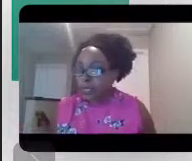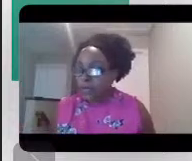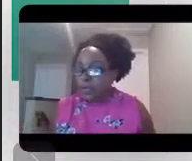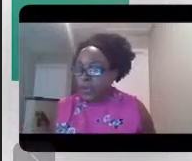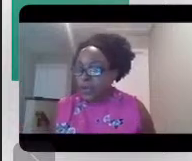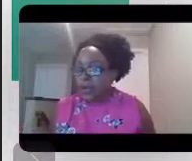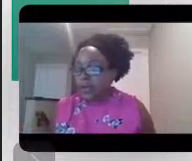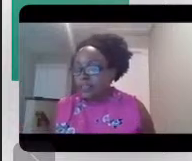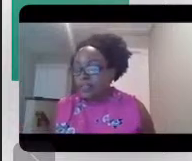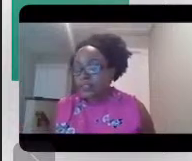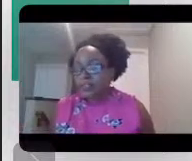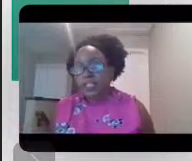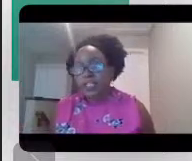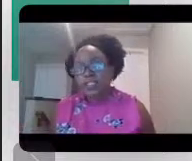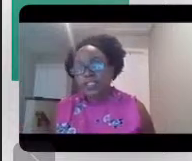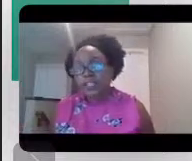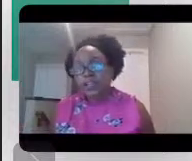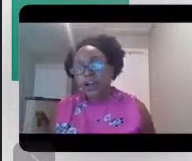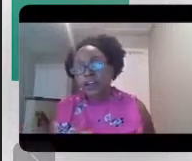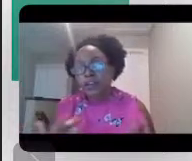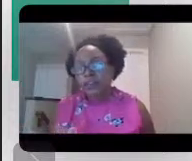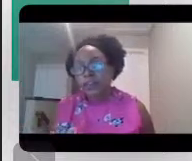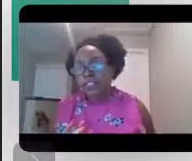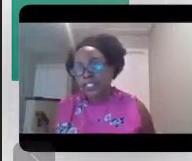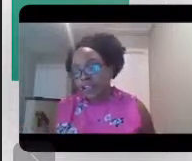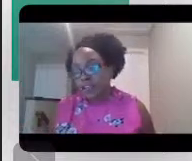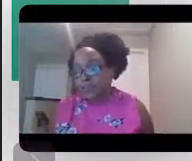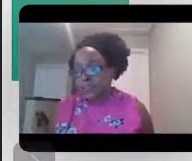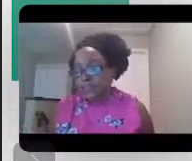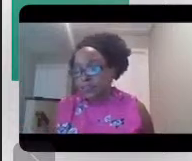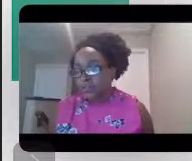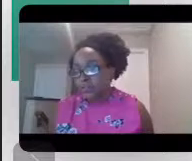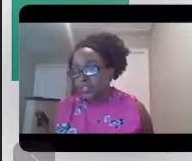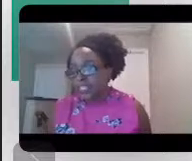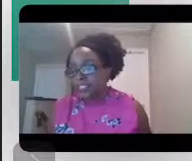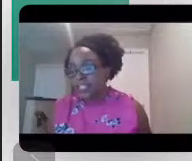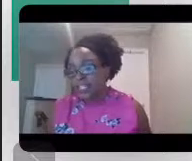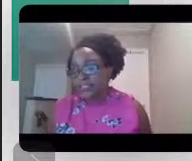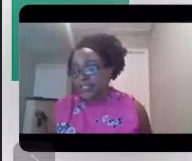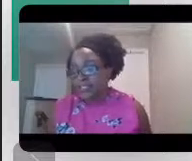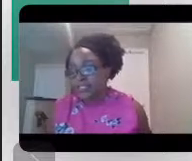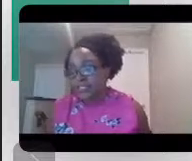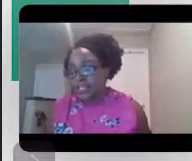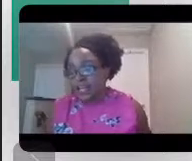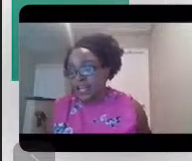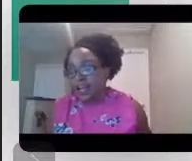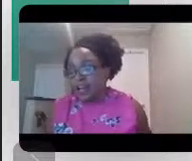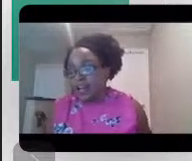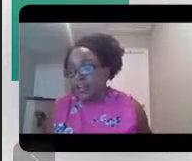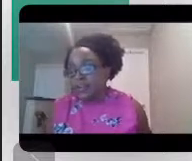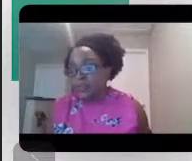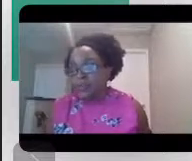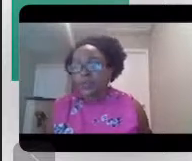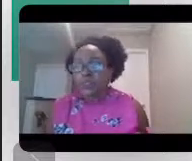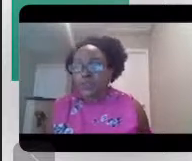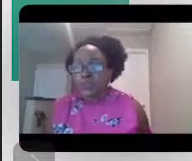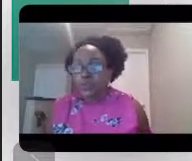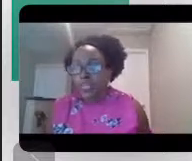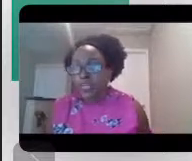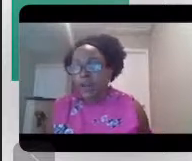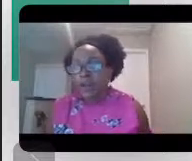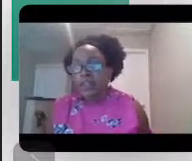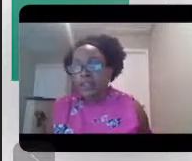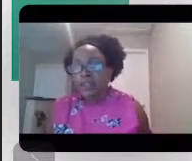where students feel safe to take chances. So